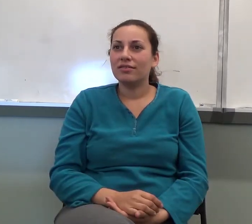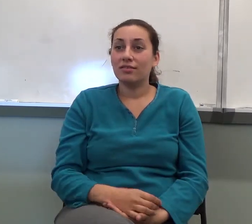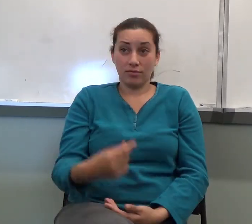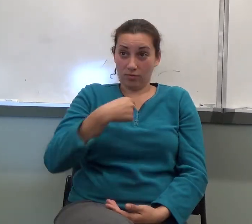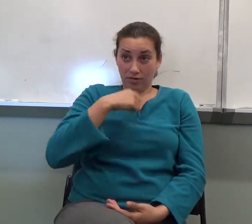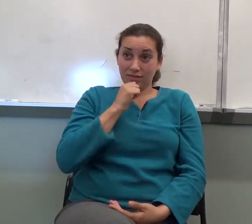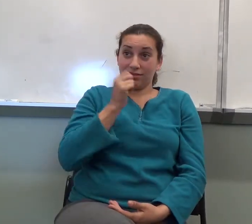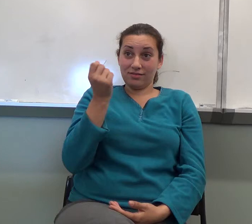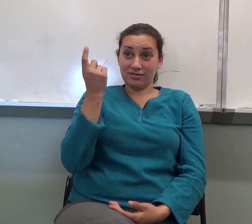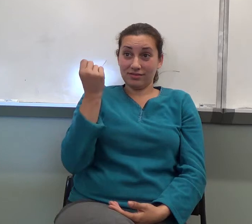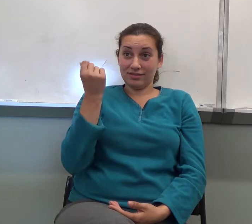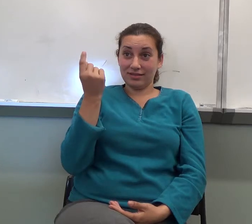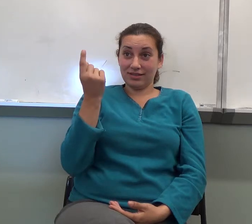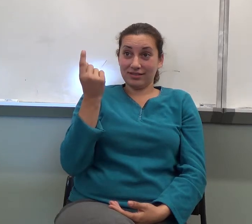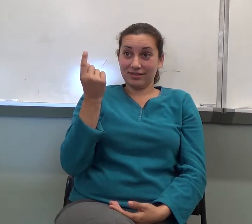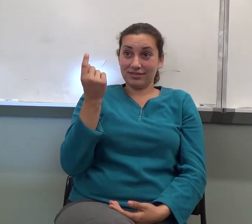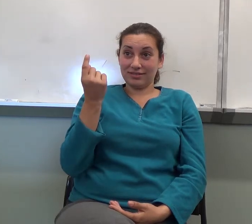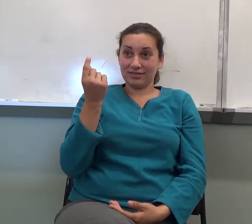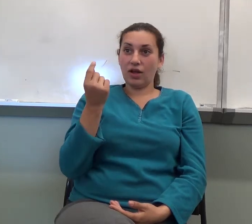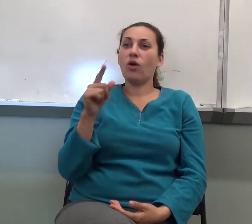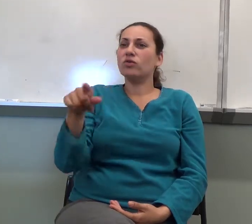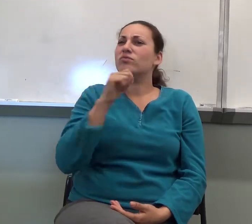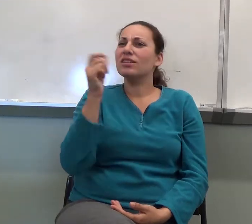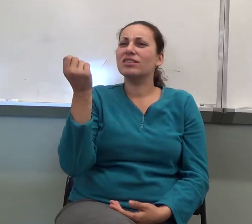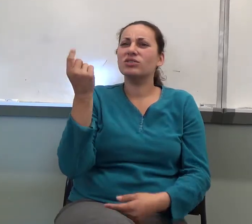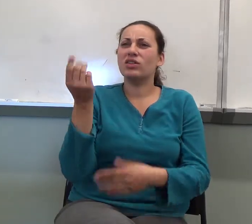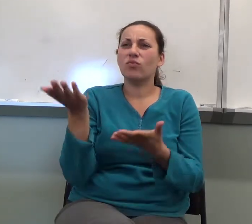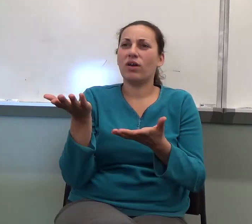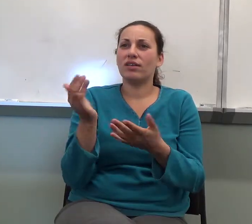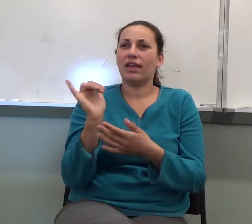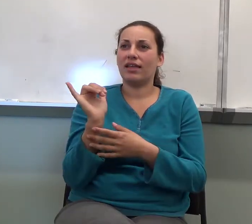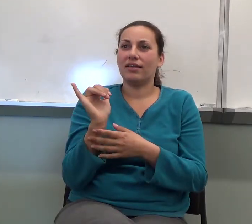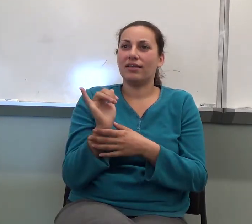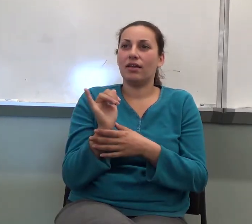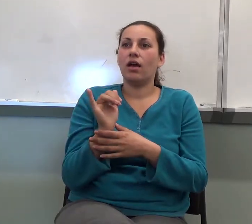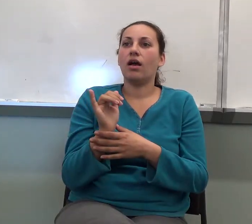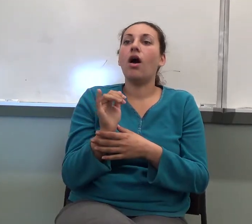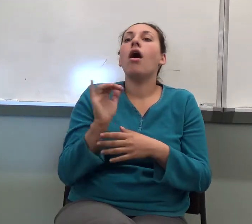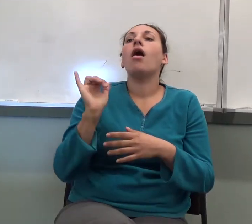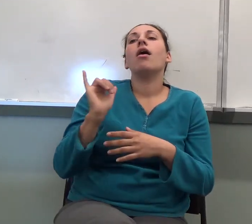it by 354 grams. And let's see what that gives us.